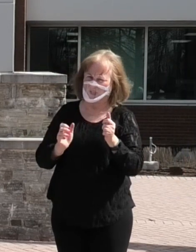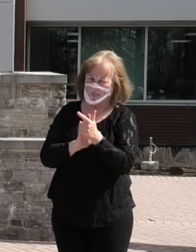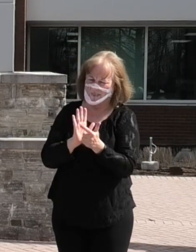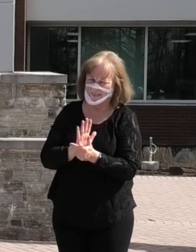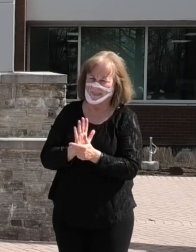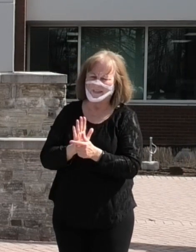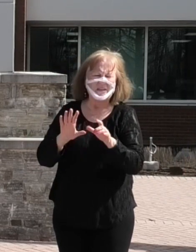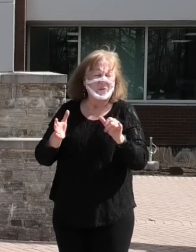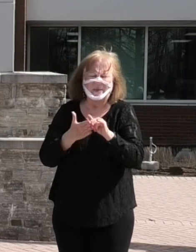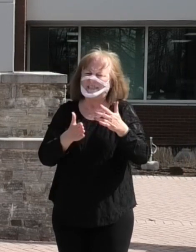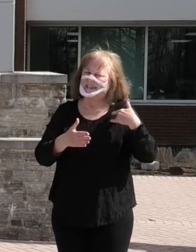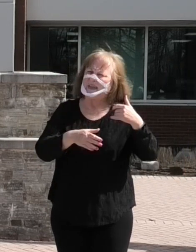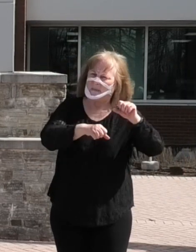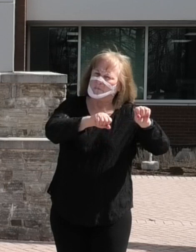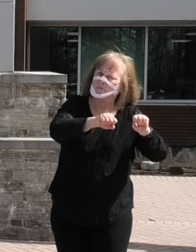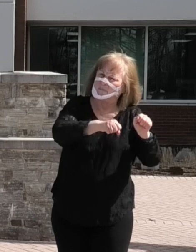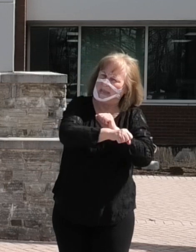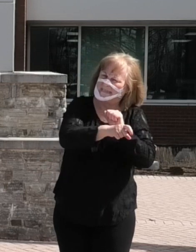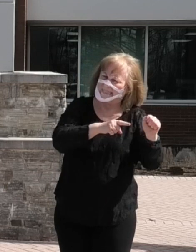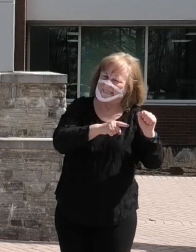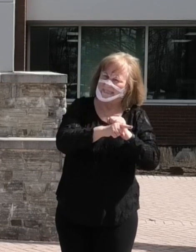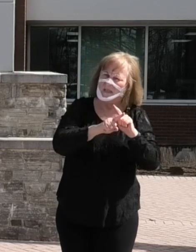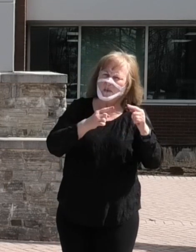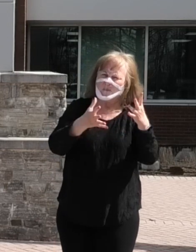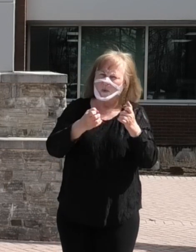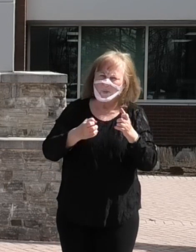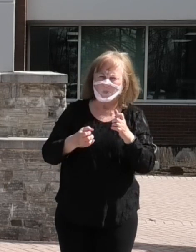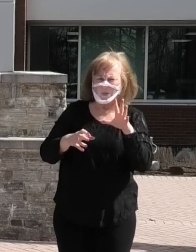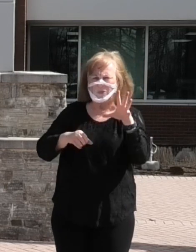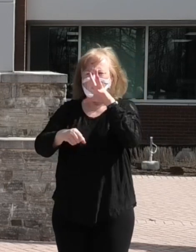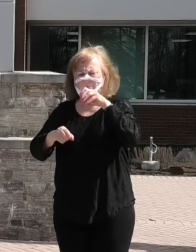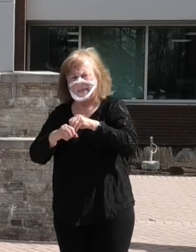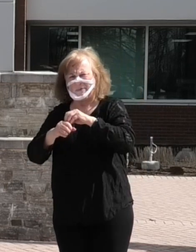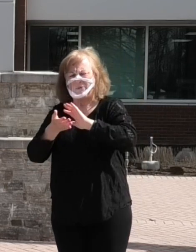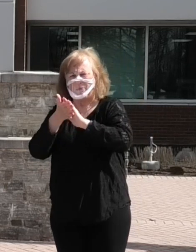we already did in practice but wanted to encode in law.